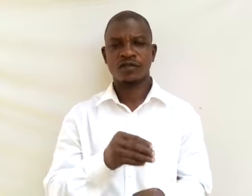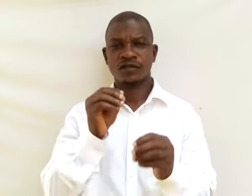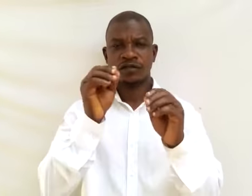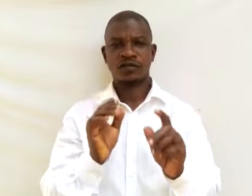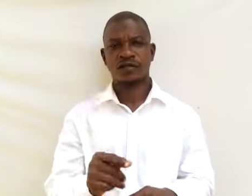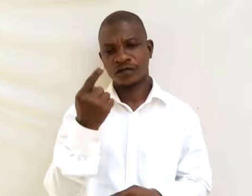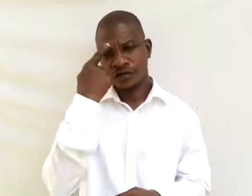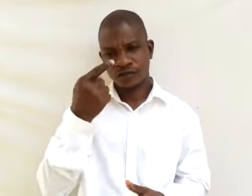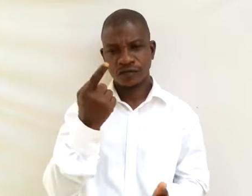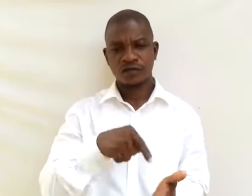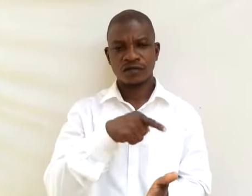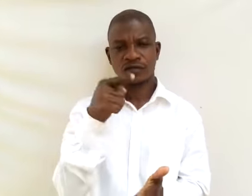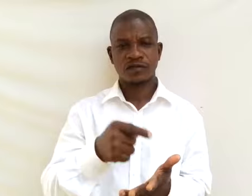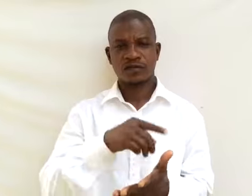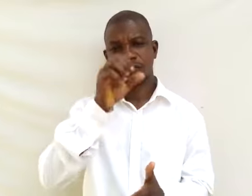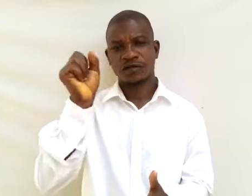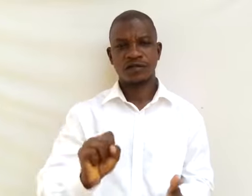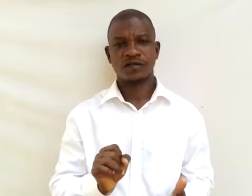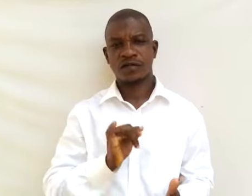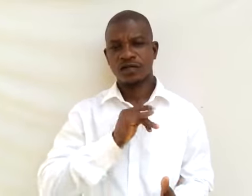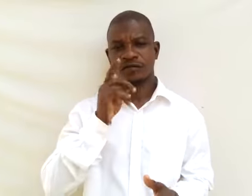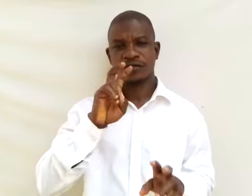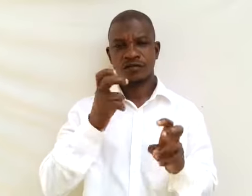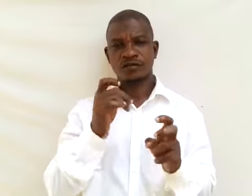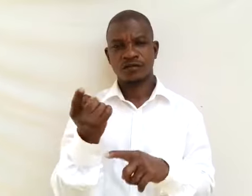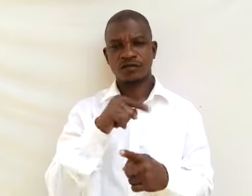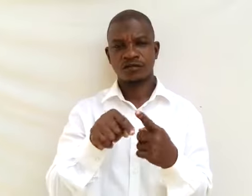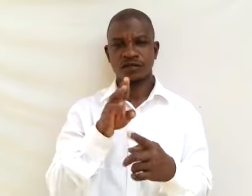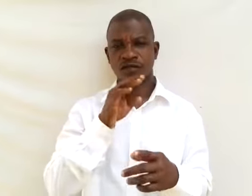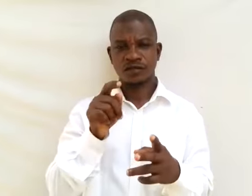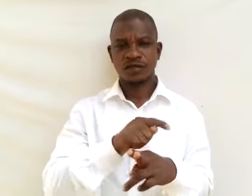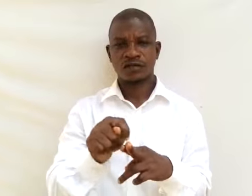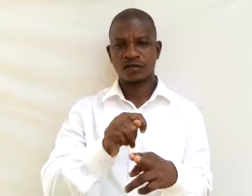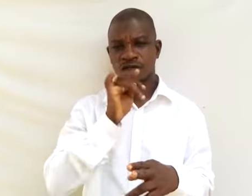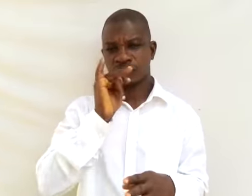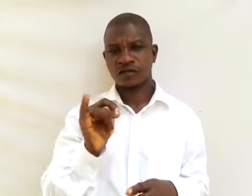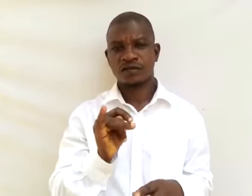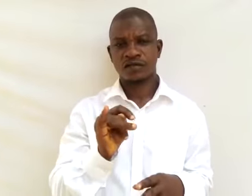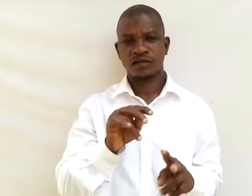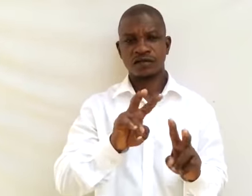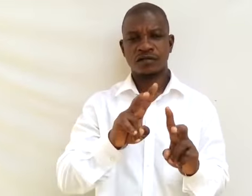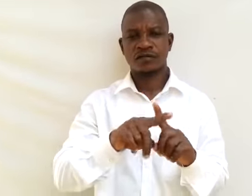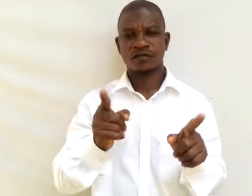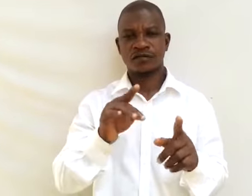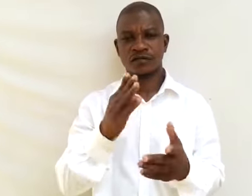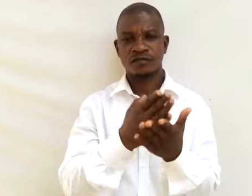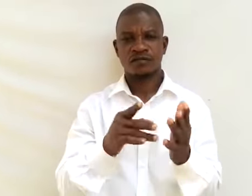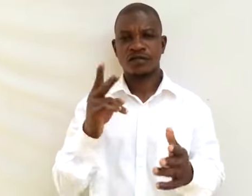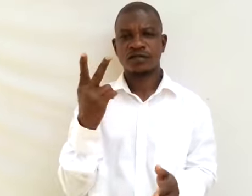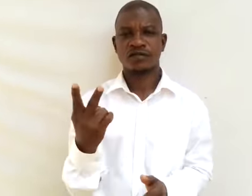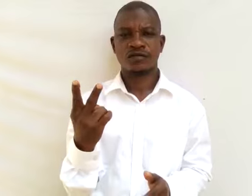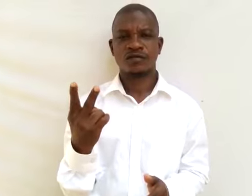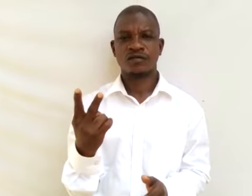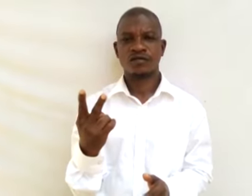for this session, and the topic to be treated is Variation Part 2,